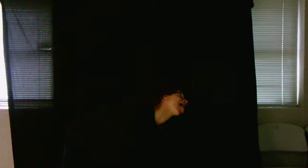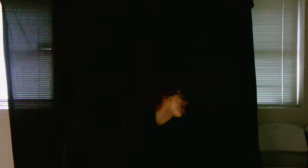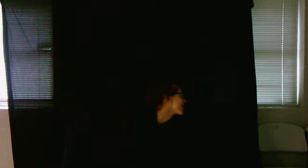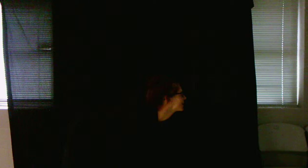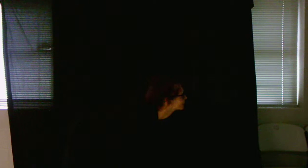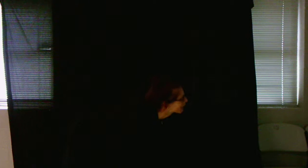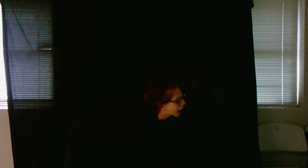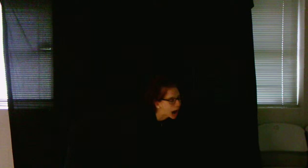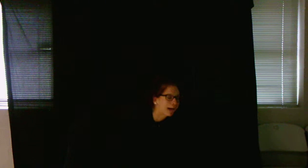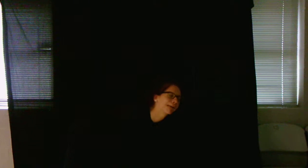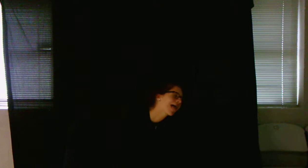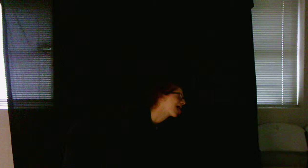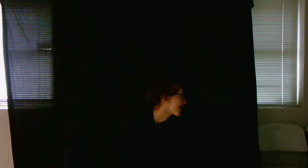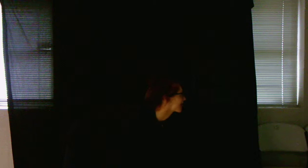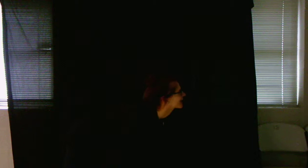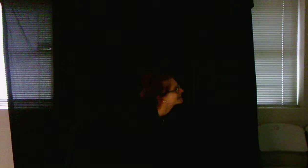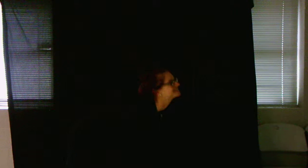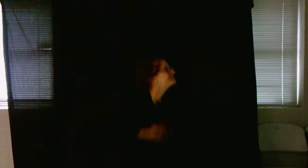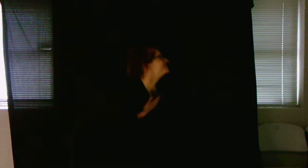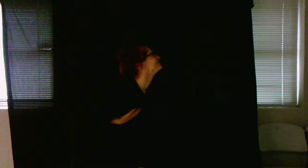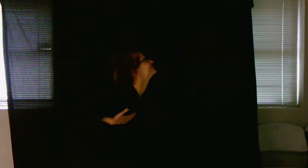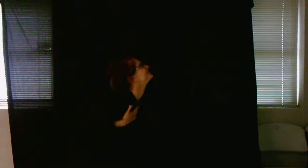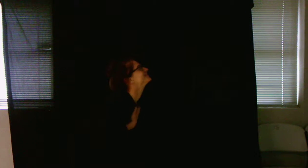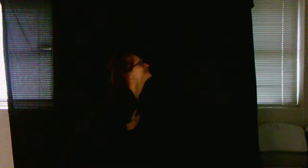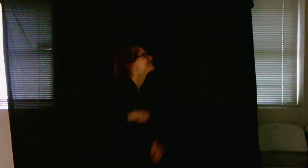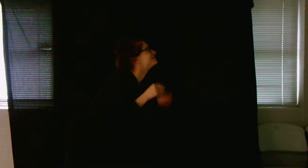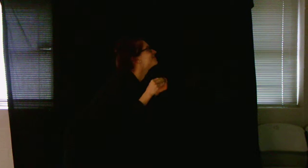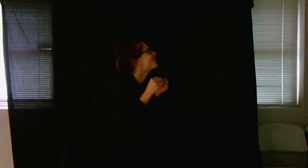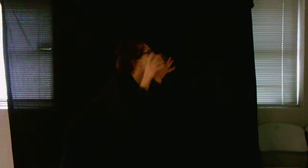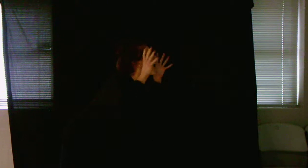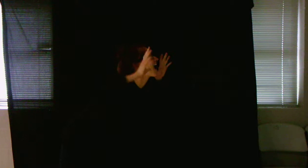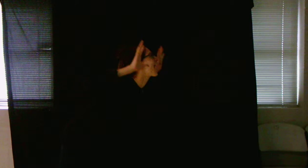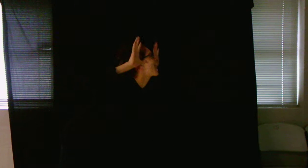And another. When they're all gone, he'll ask you to make more.